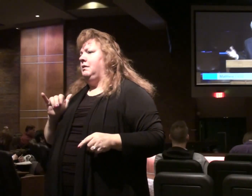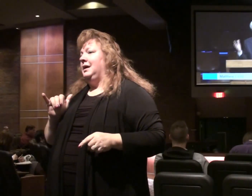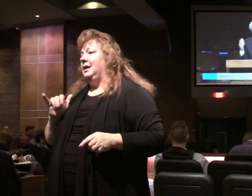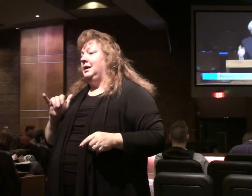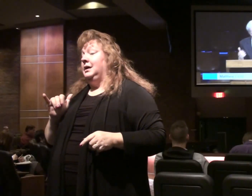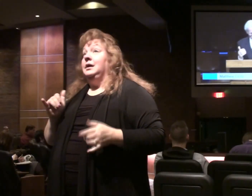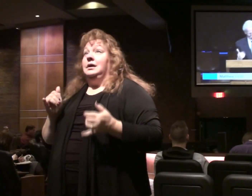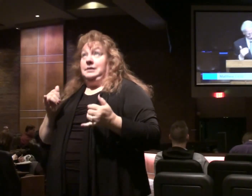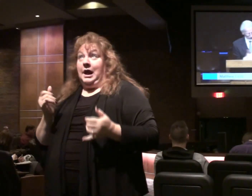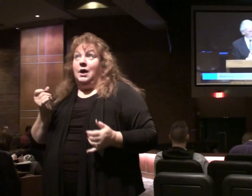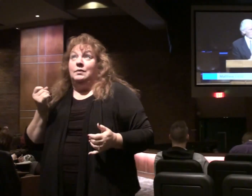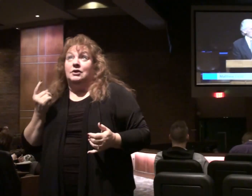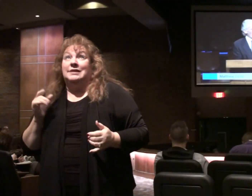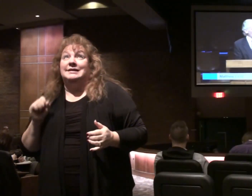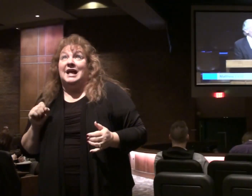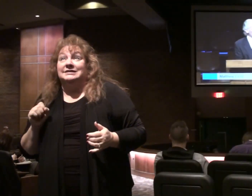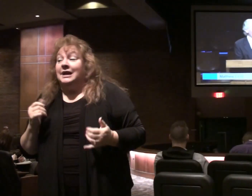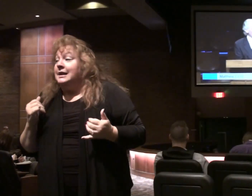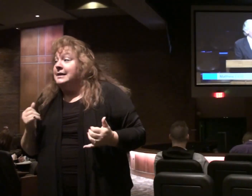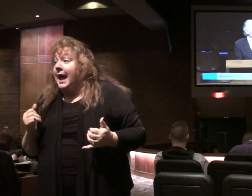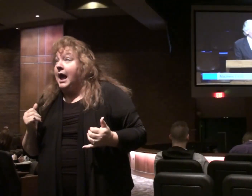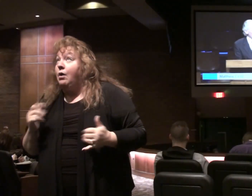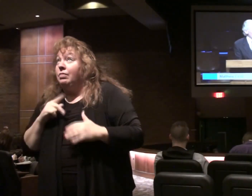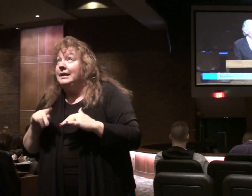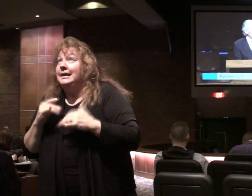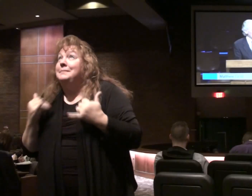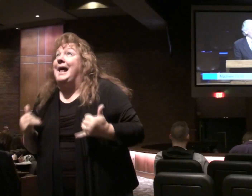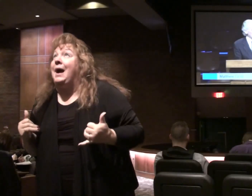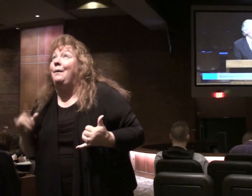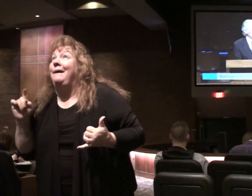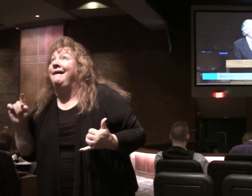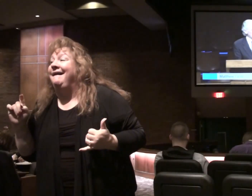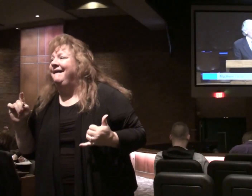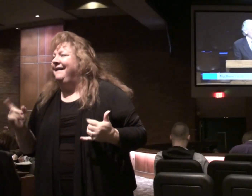Well, now we understand that. Yes, now can we have the kingdom?